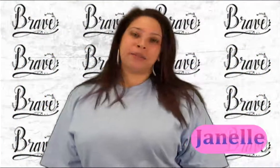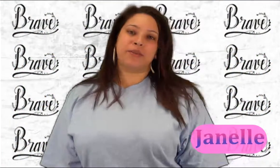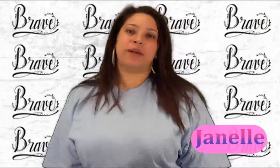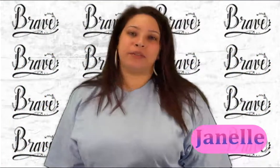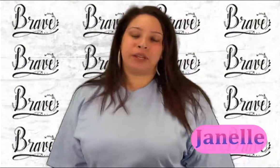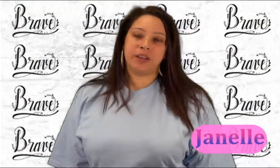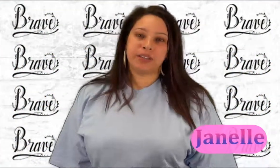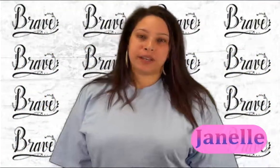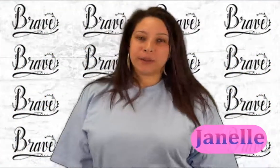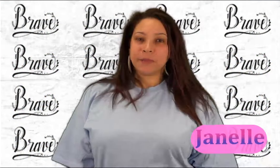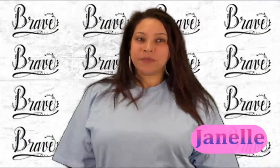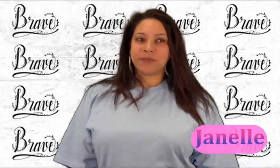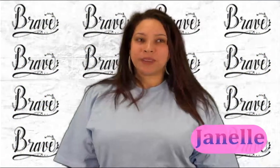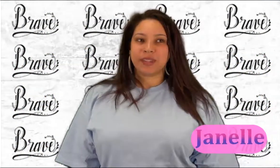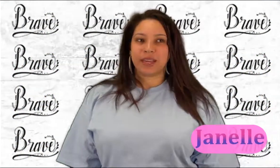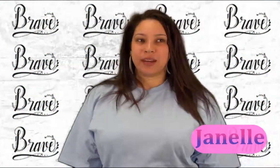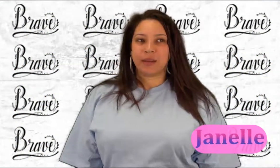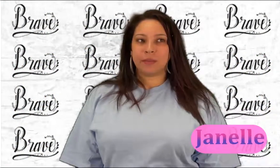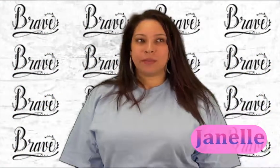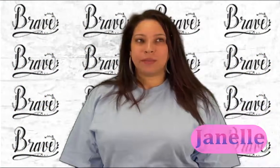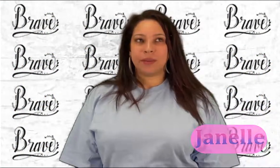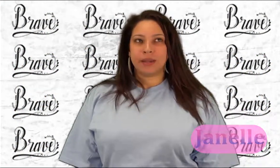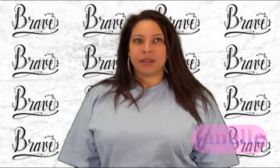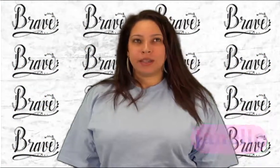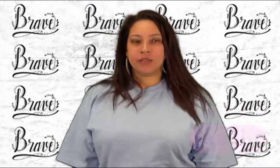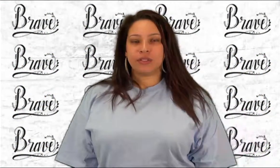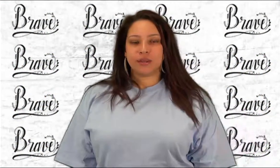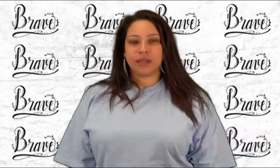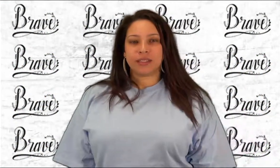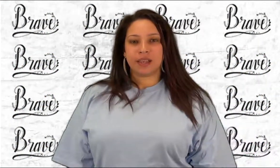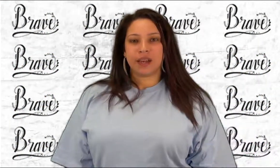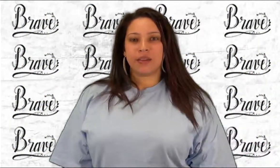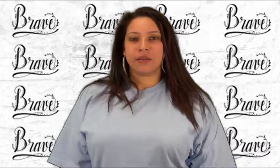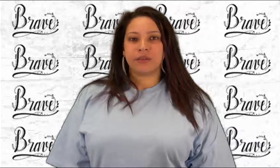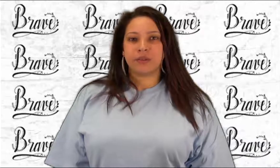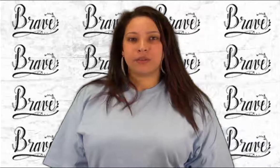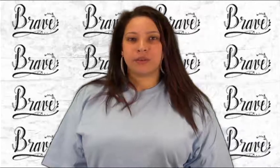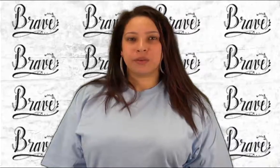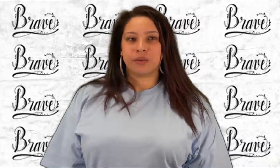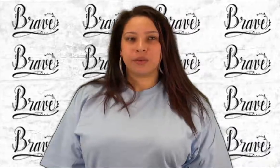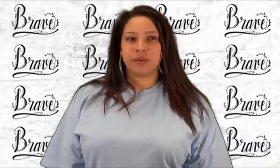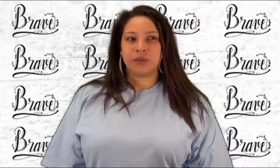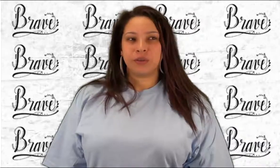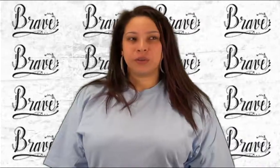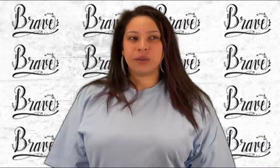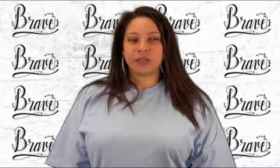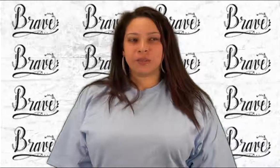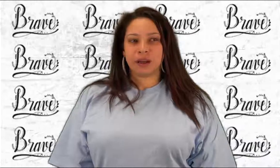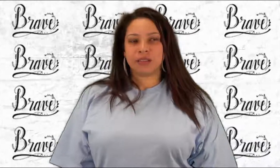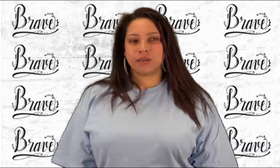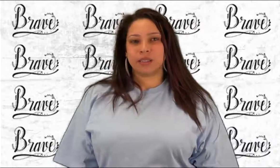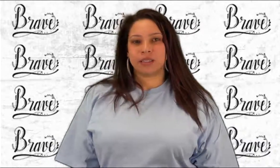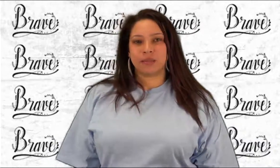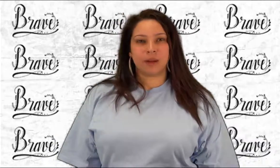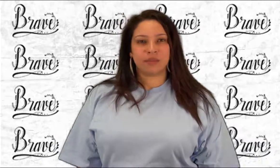For about 3 years now, and it's really amazing how you build bonds with these moms